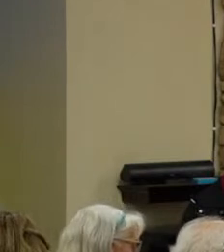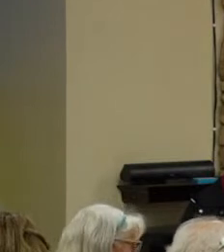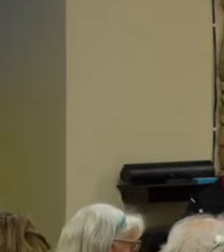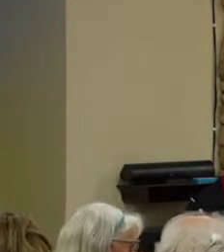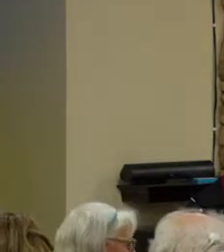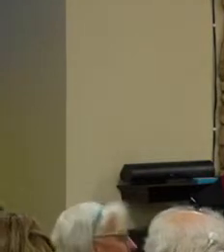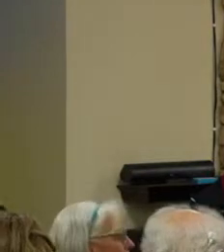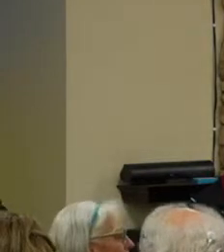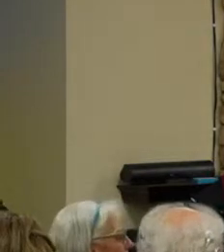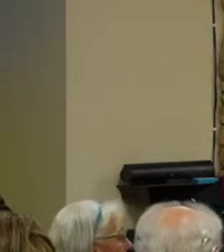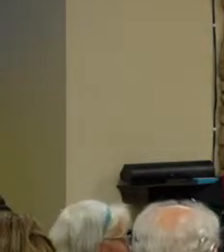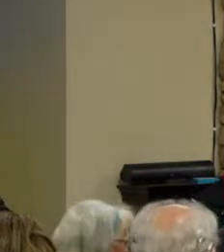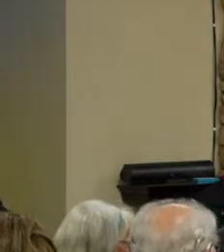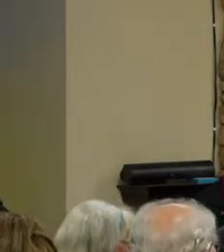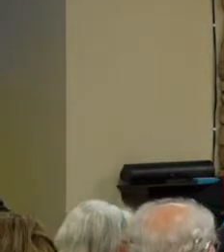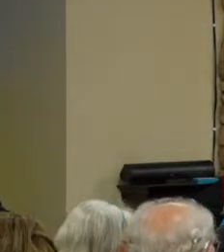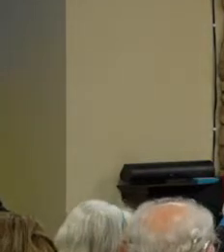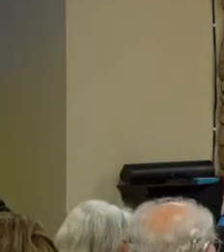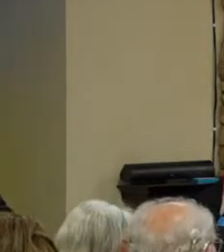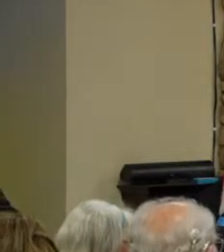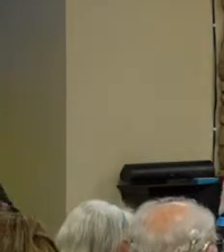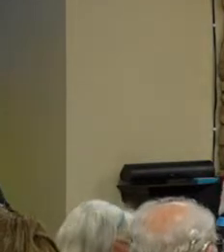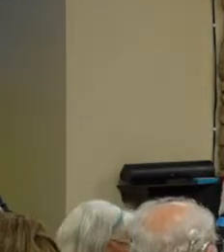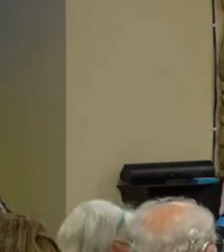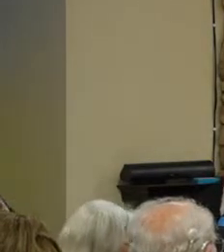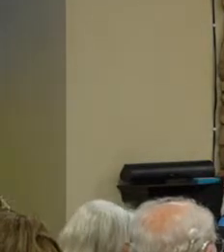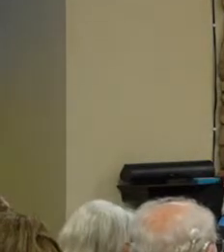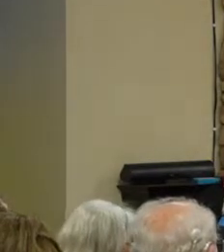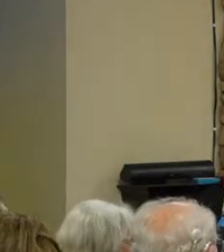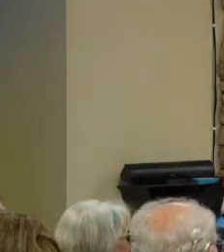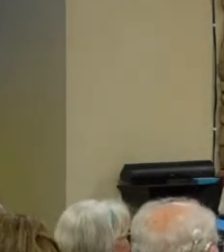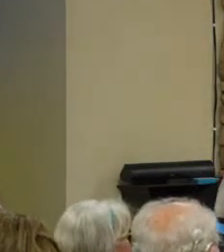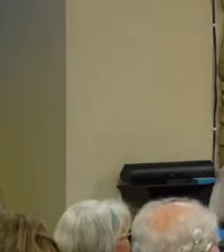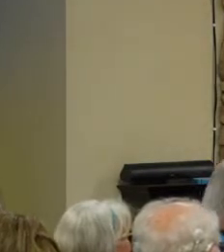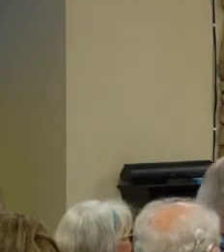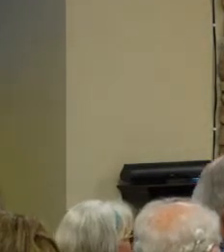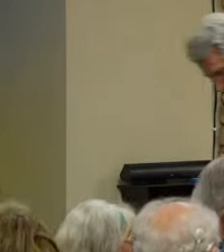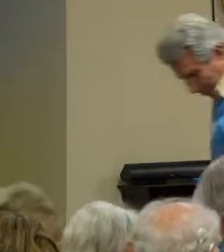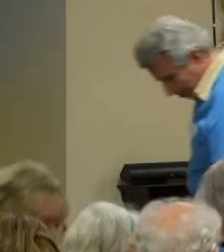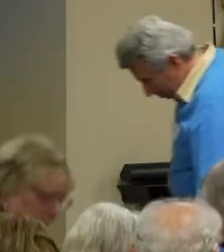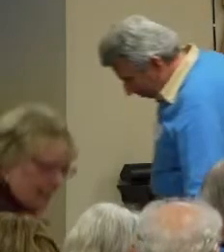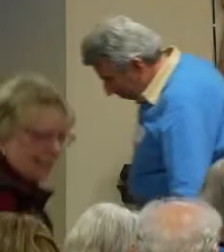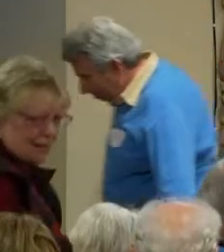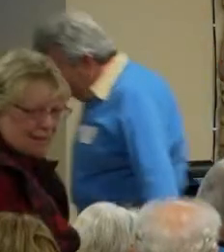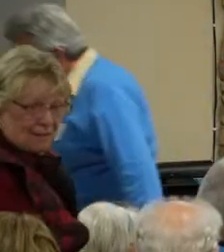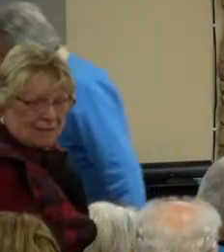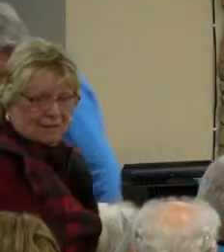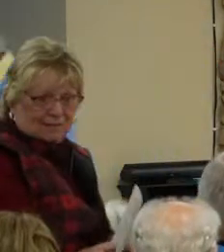I'm sorry.